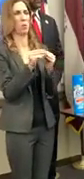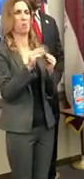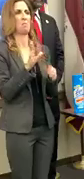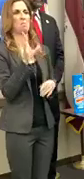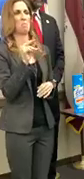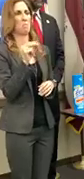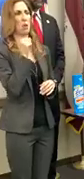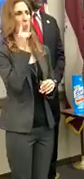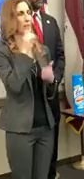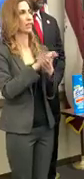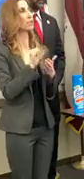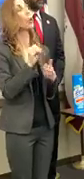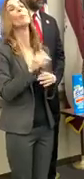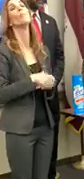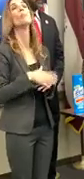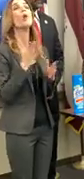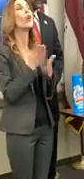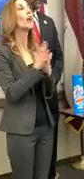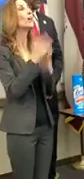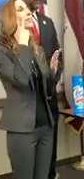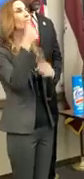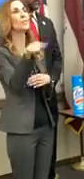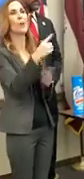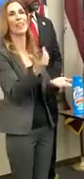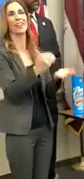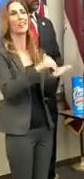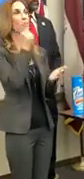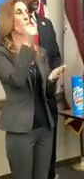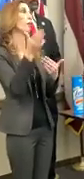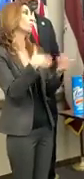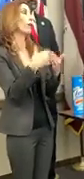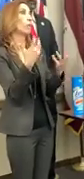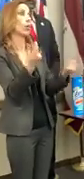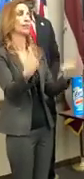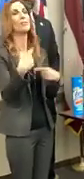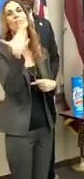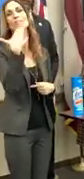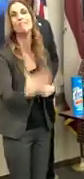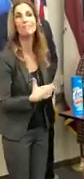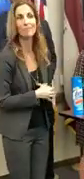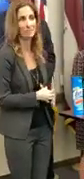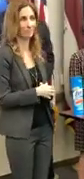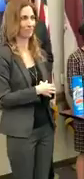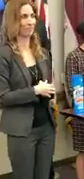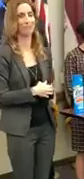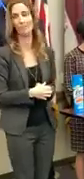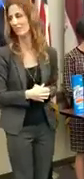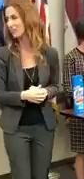All right. So we will see you all tomorrow, or whoever wants to come. Thank you very much.